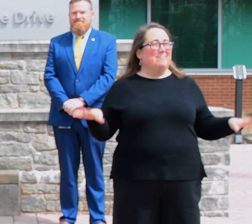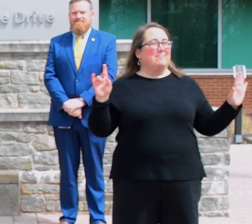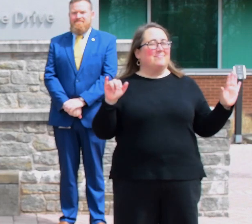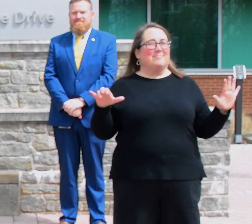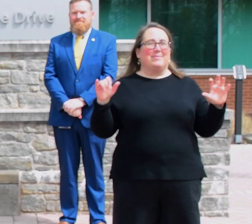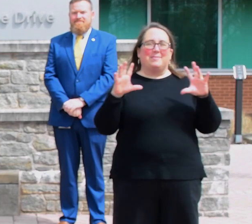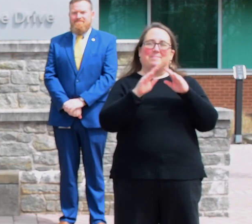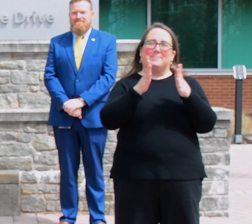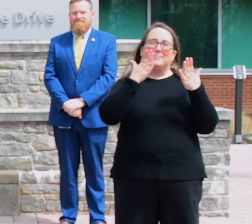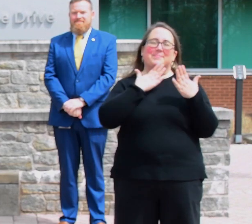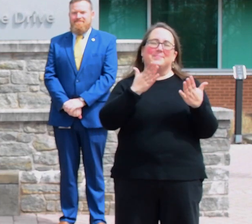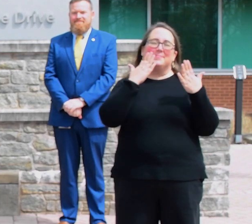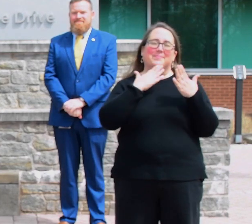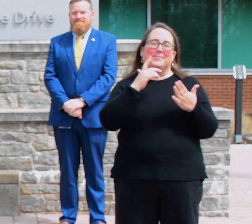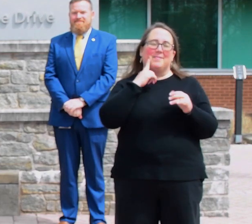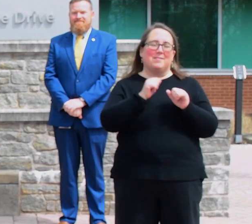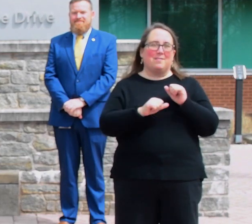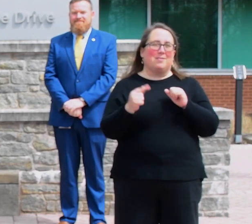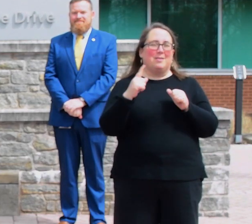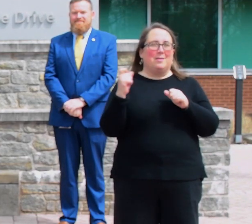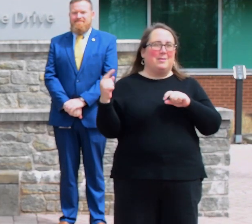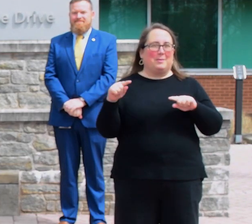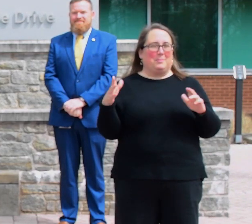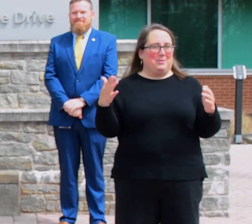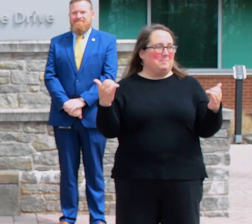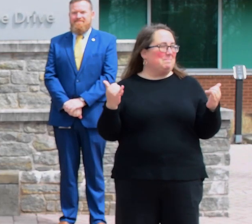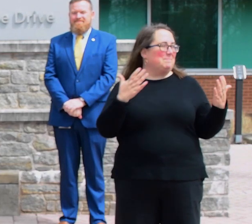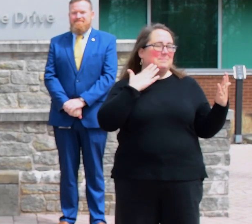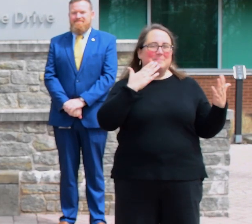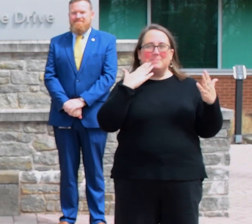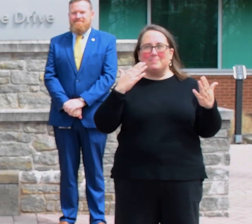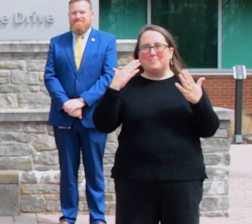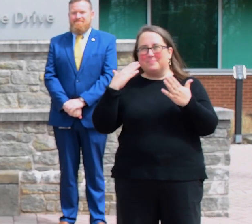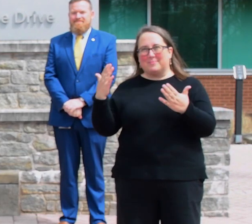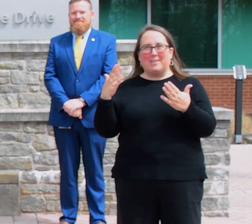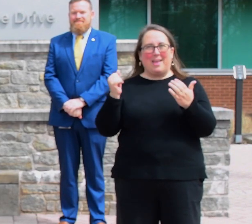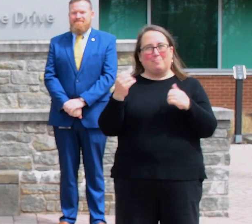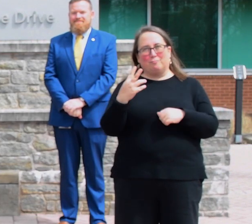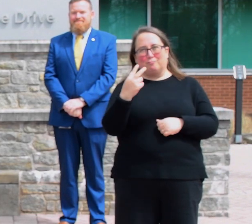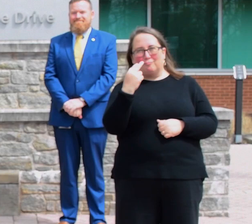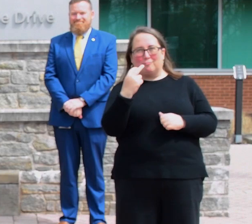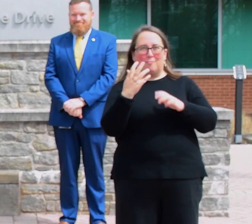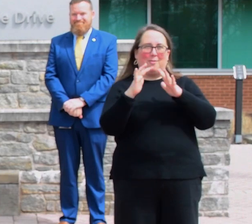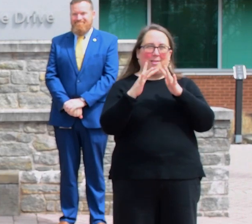our press conference. Thank you for everyone who has joined us here today and also online.